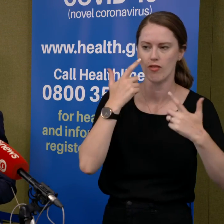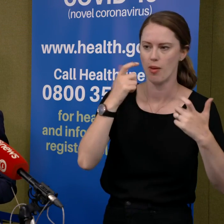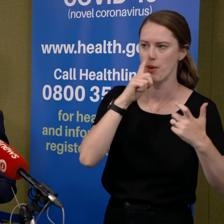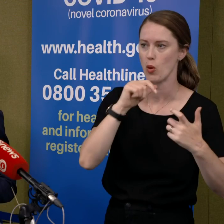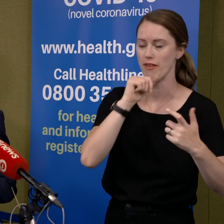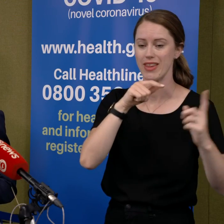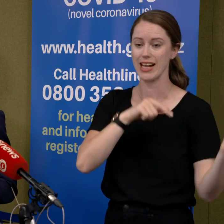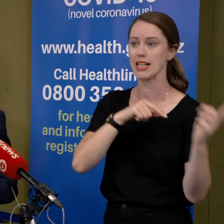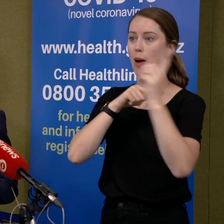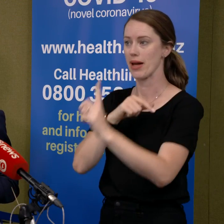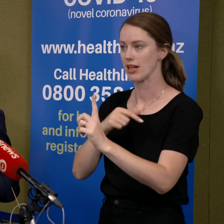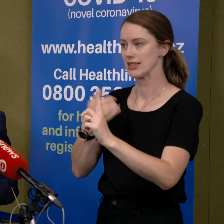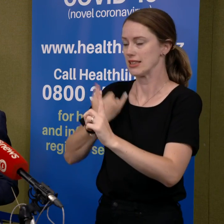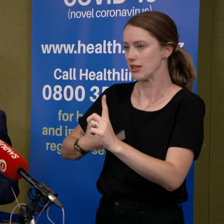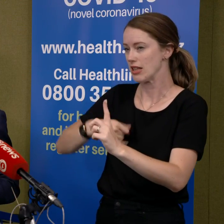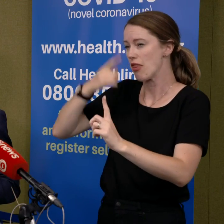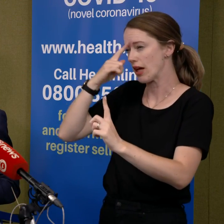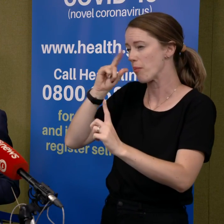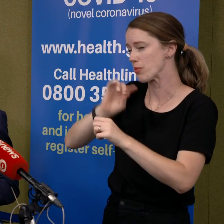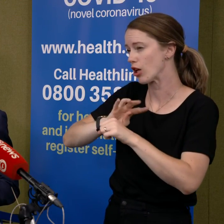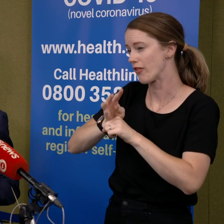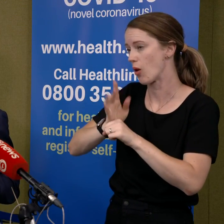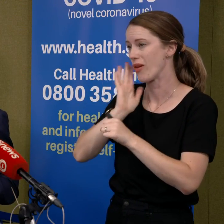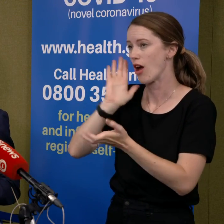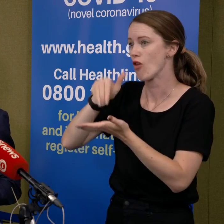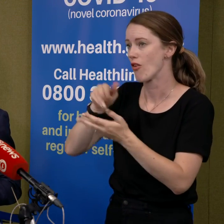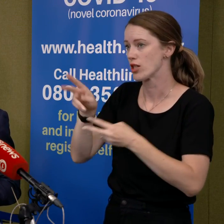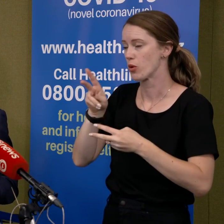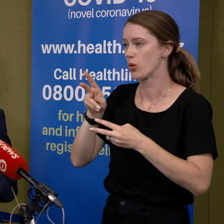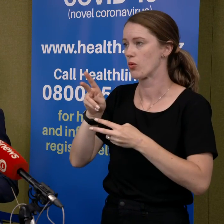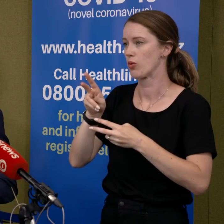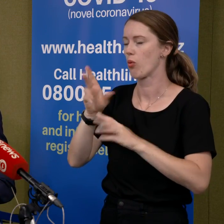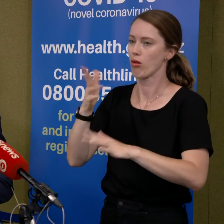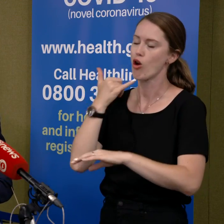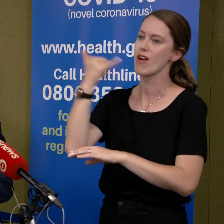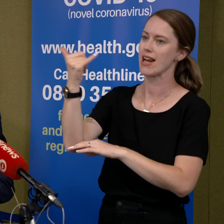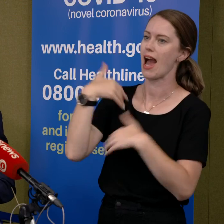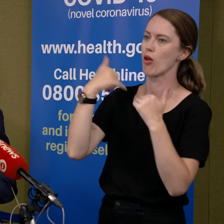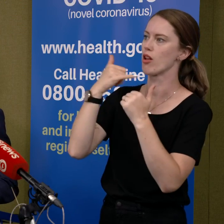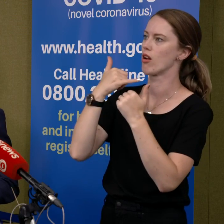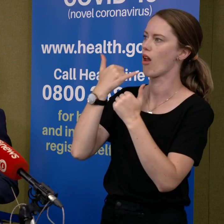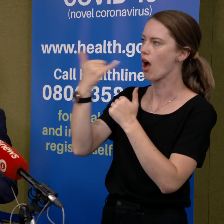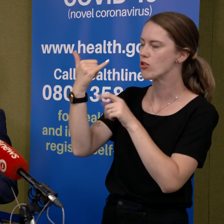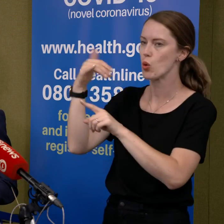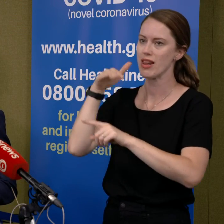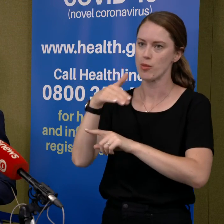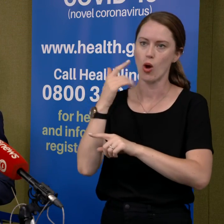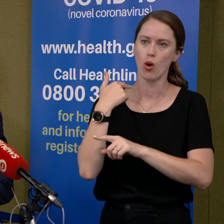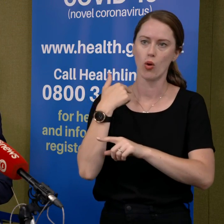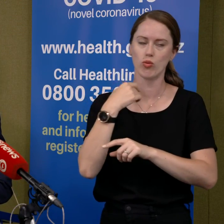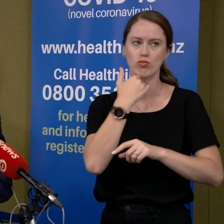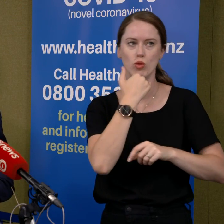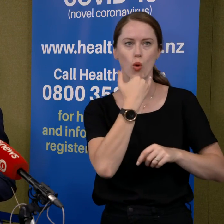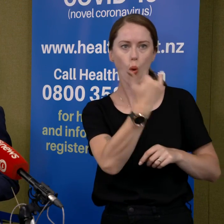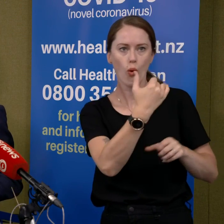they are presenting with symptoms and they think it could be COVID-19. Ring Healthline, call ahead to their GP